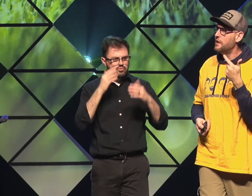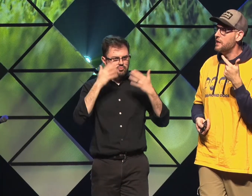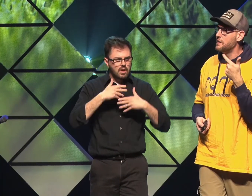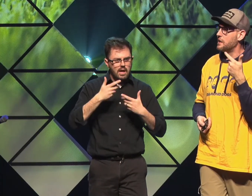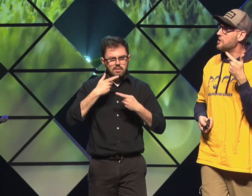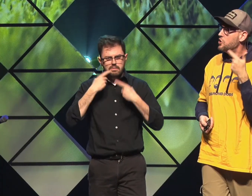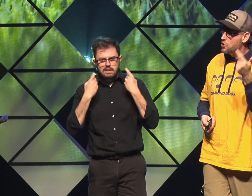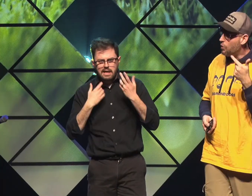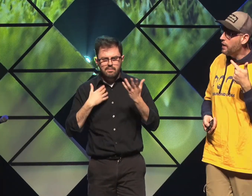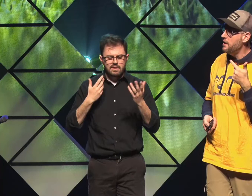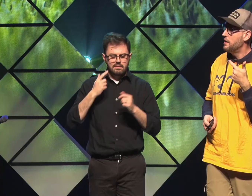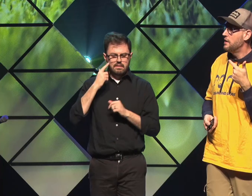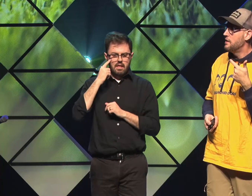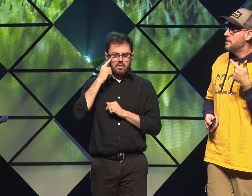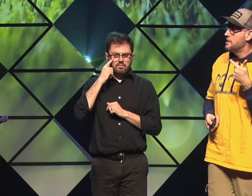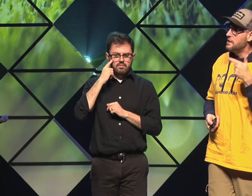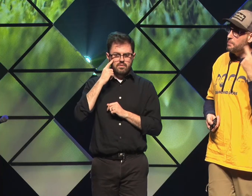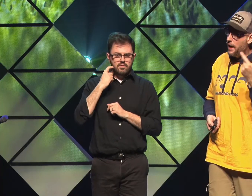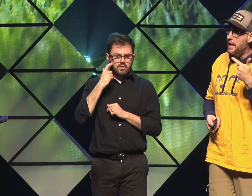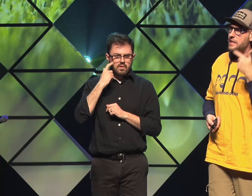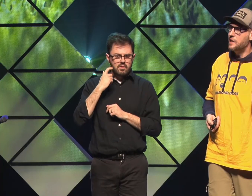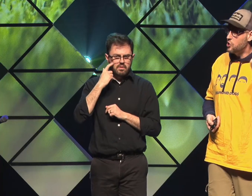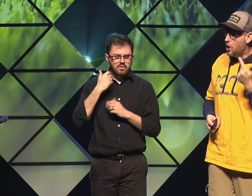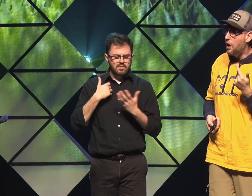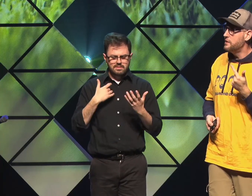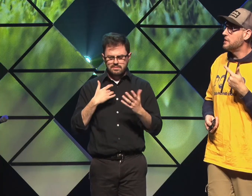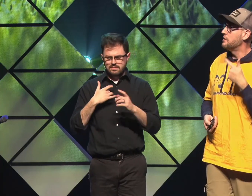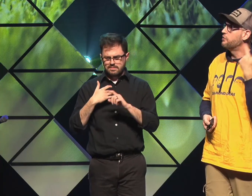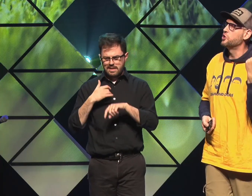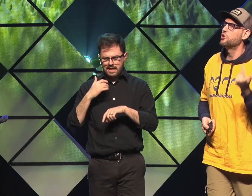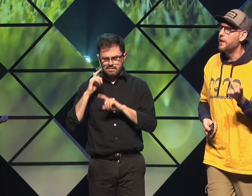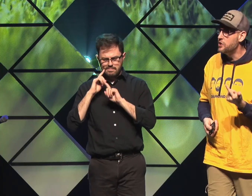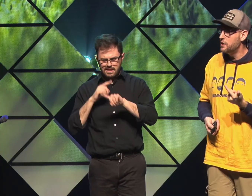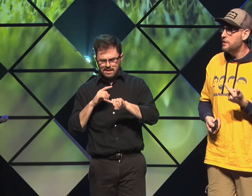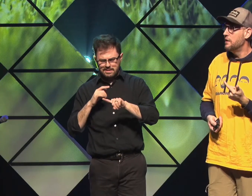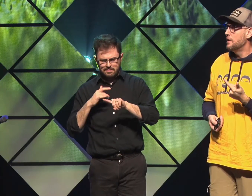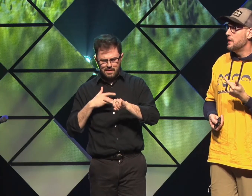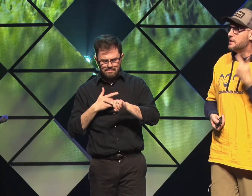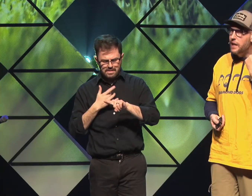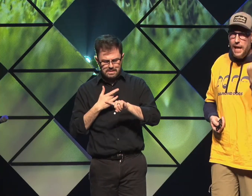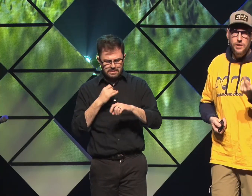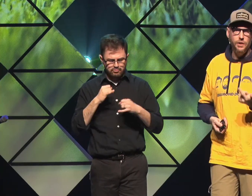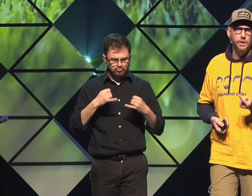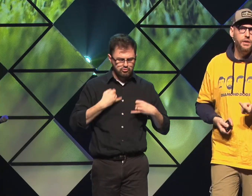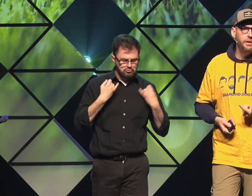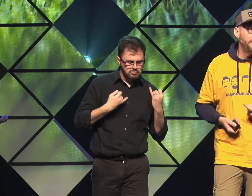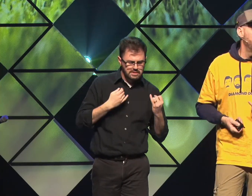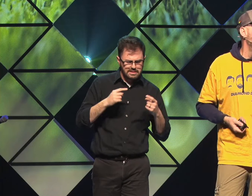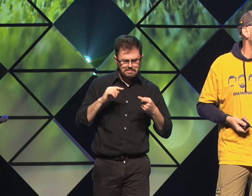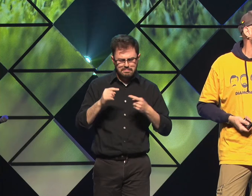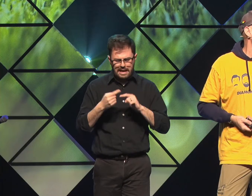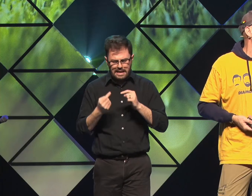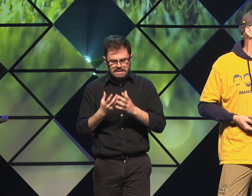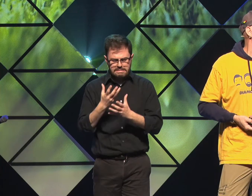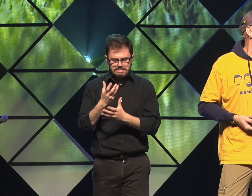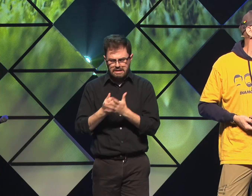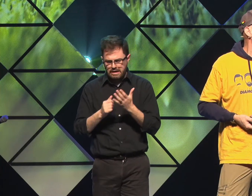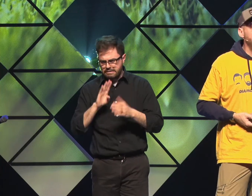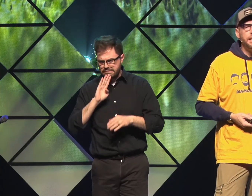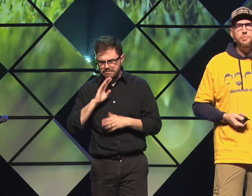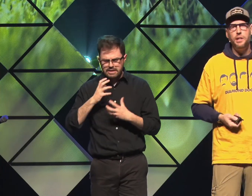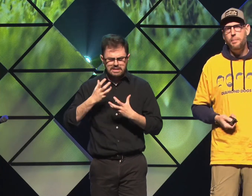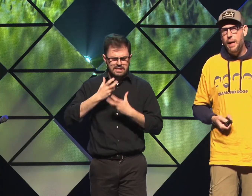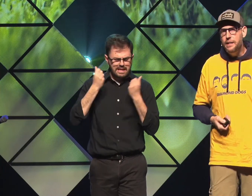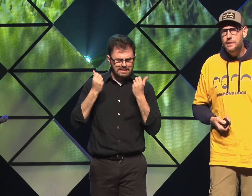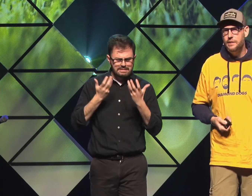am I feeling? Is it joy? Is it pain? Is it loss? Is it frustration? Is it anger? There's a